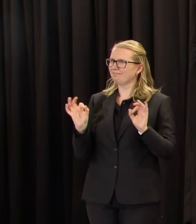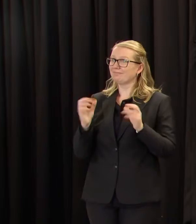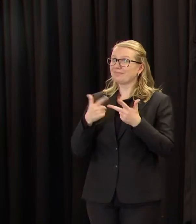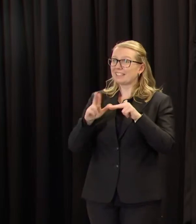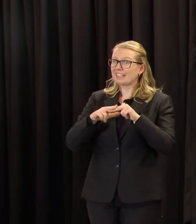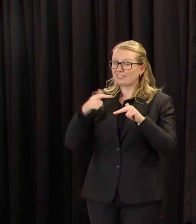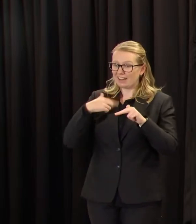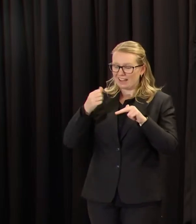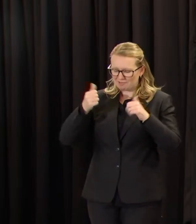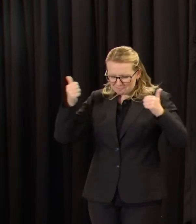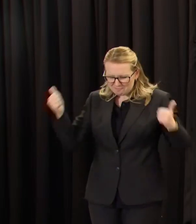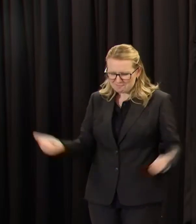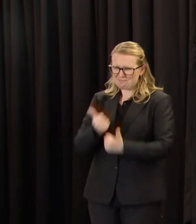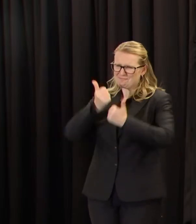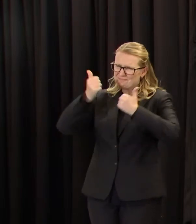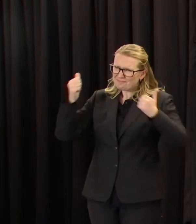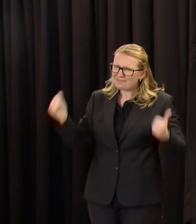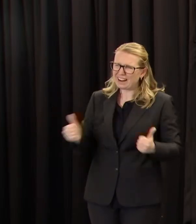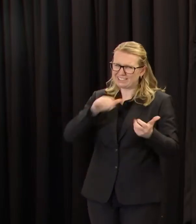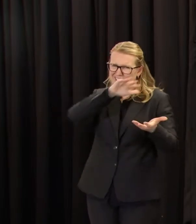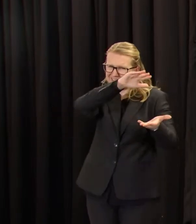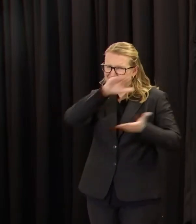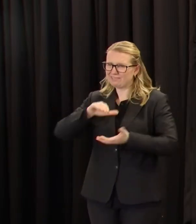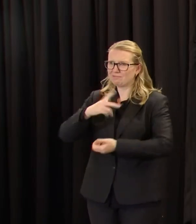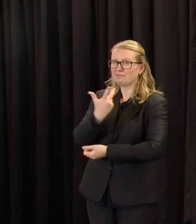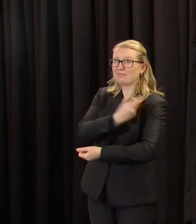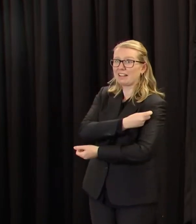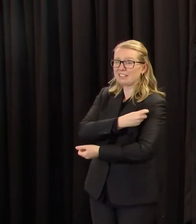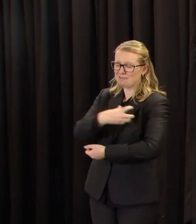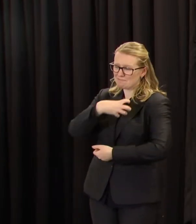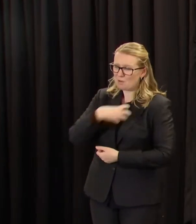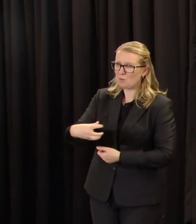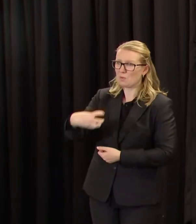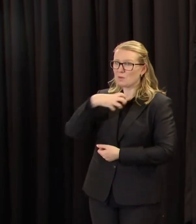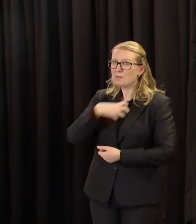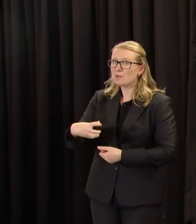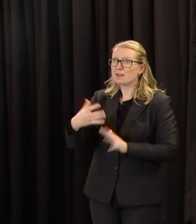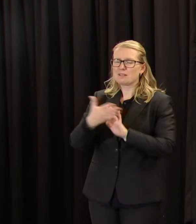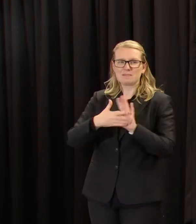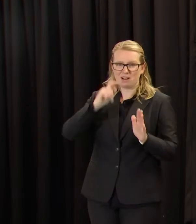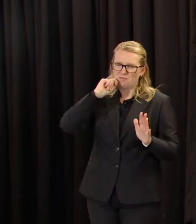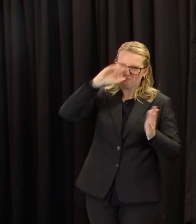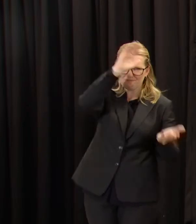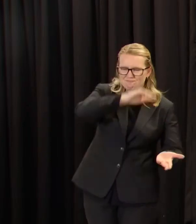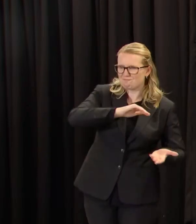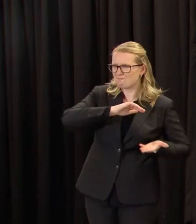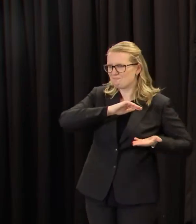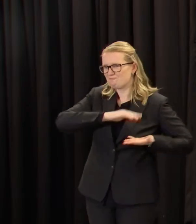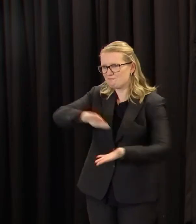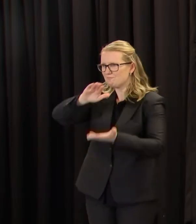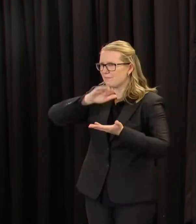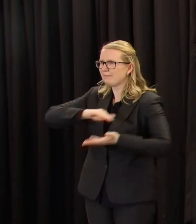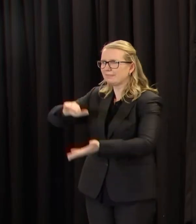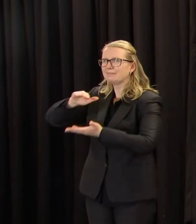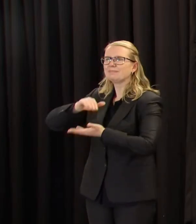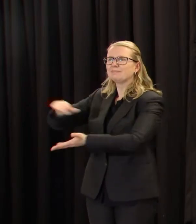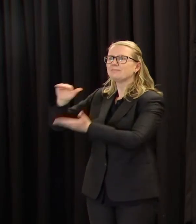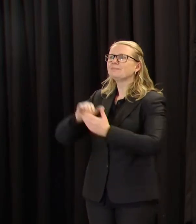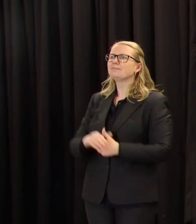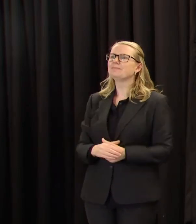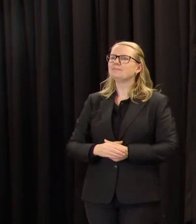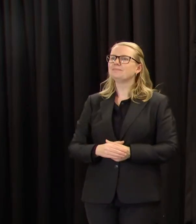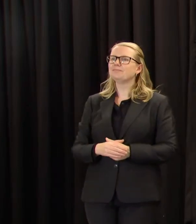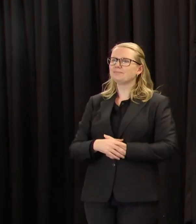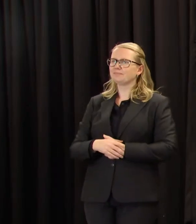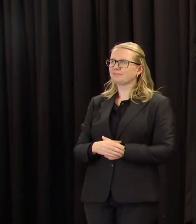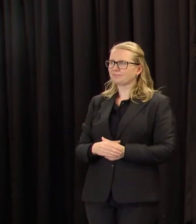warehouse full of Pfizer, Moderna, whatever it was, it wouldn't be full for long. We'd have it in people's arms. Last weekend you spoke about